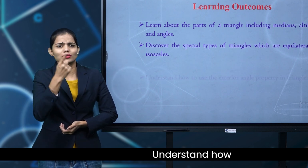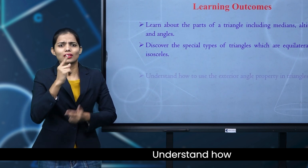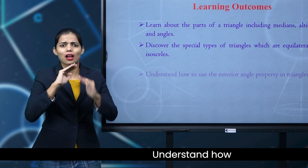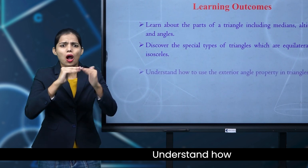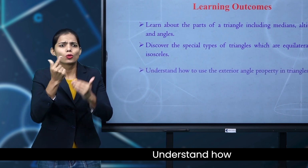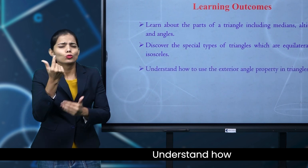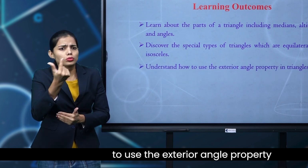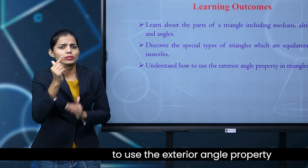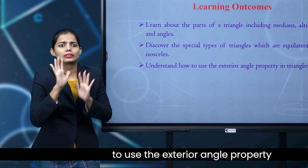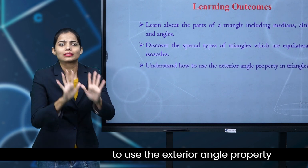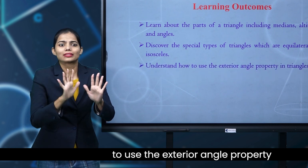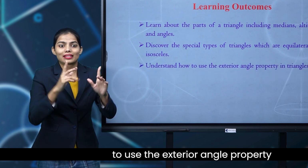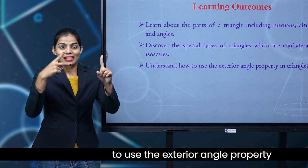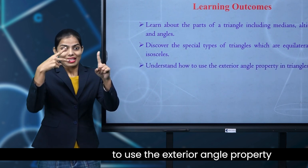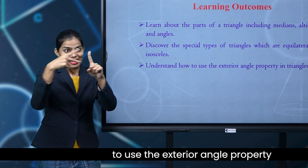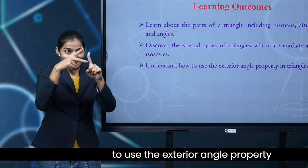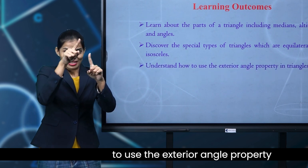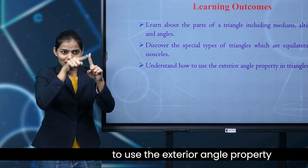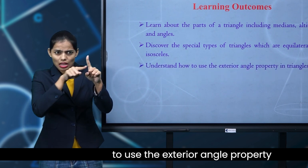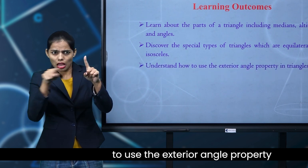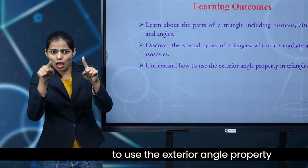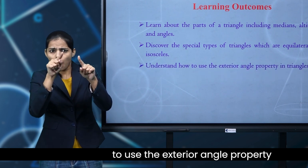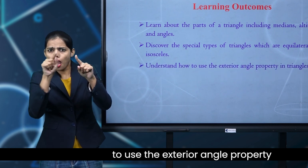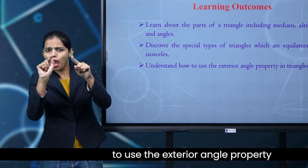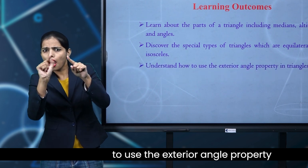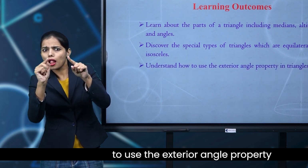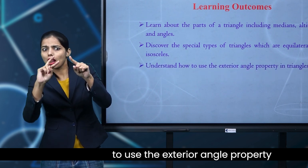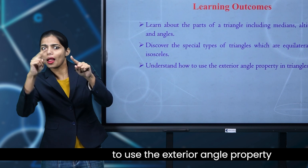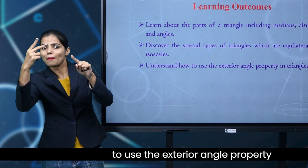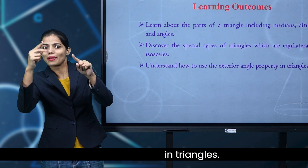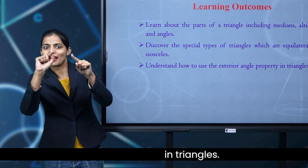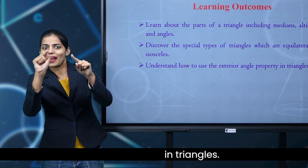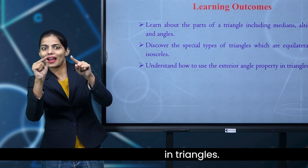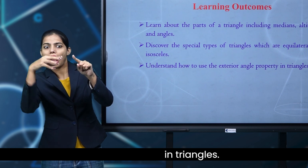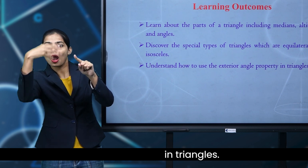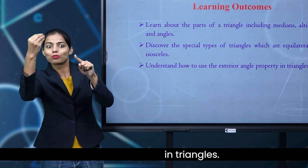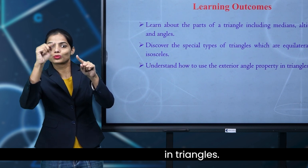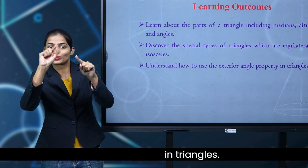Understand how to use the exterior angle property in triangles.